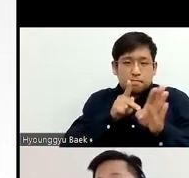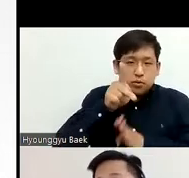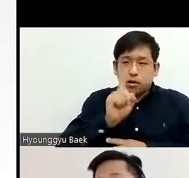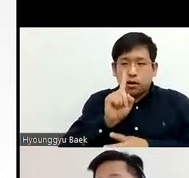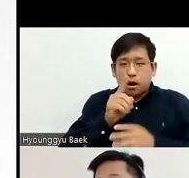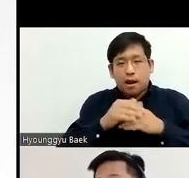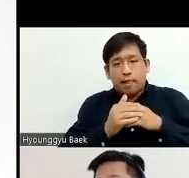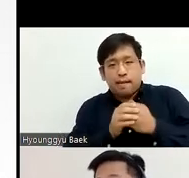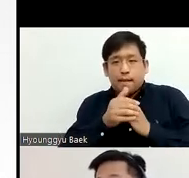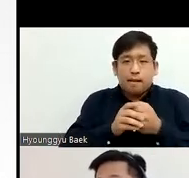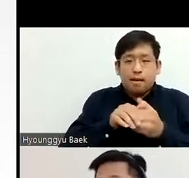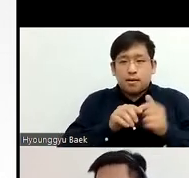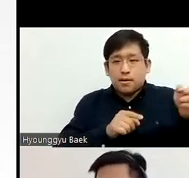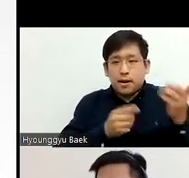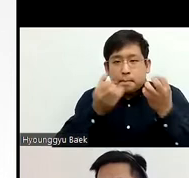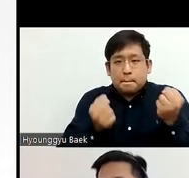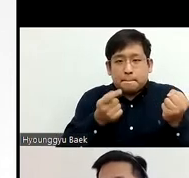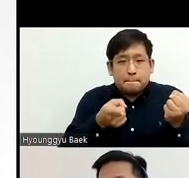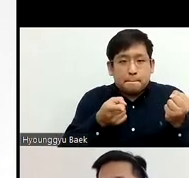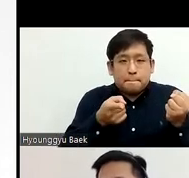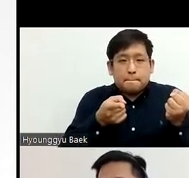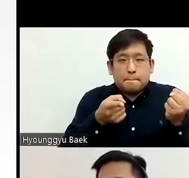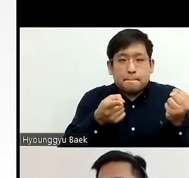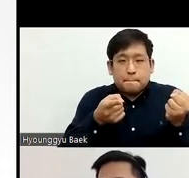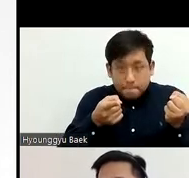there's a need for sign language interpreters who are professional.